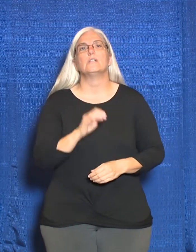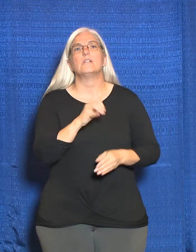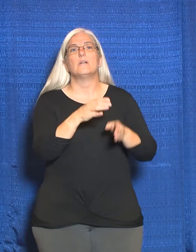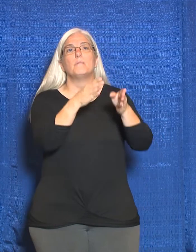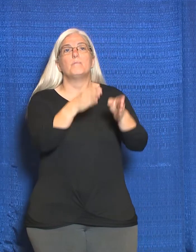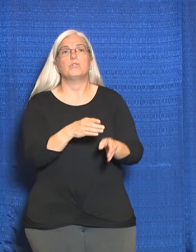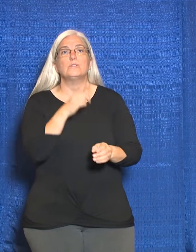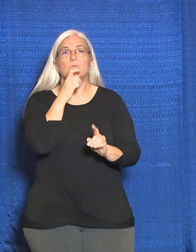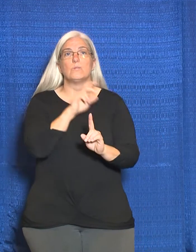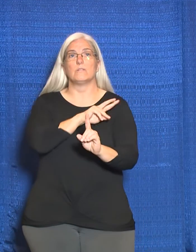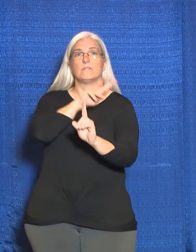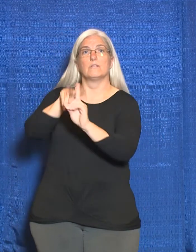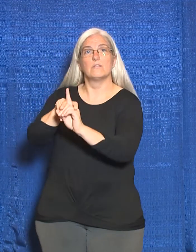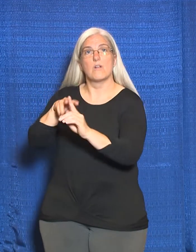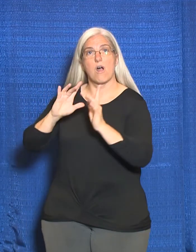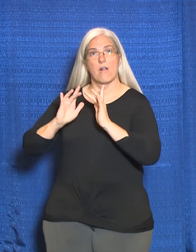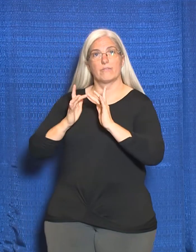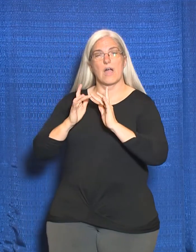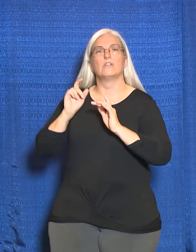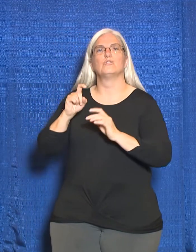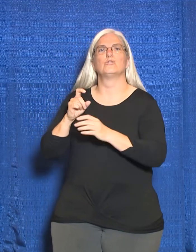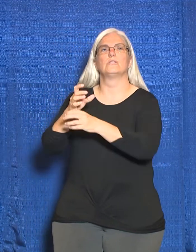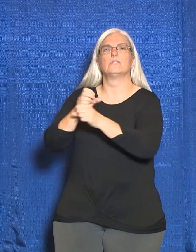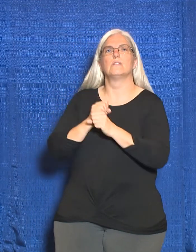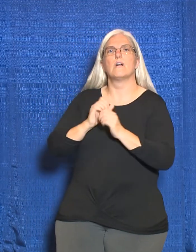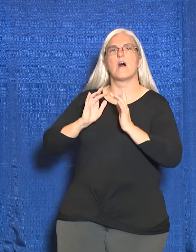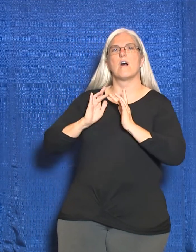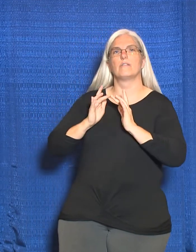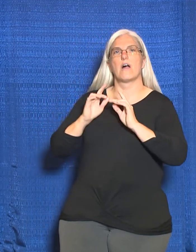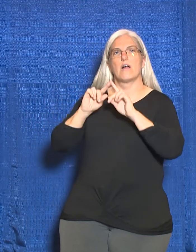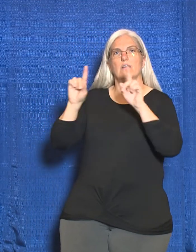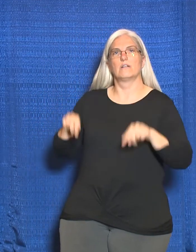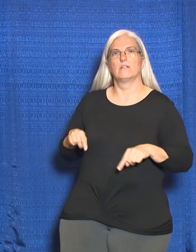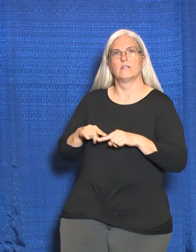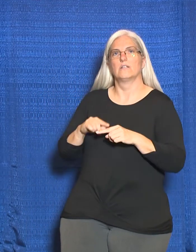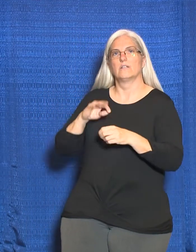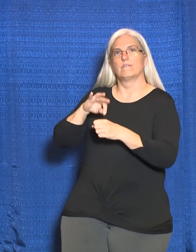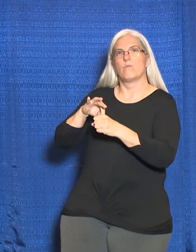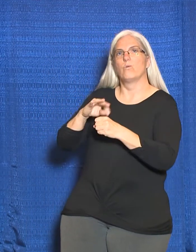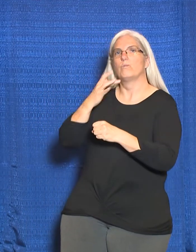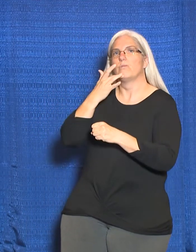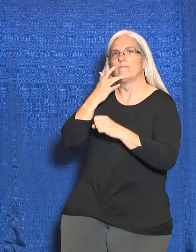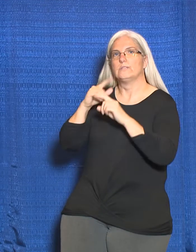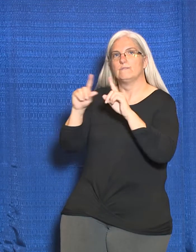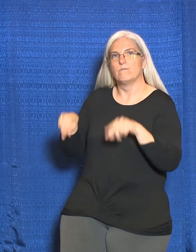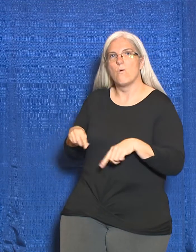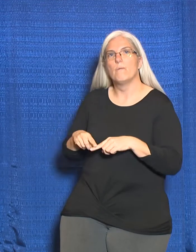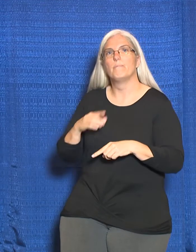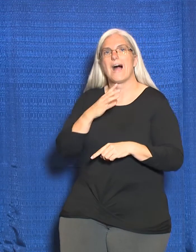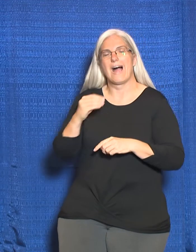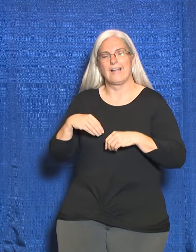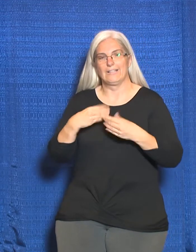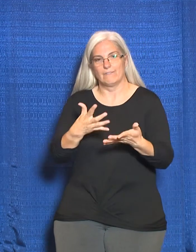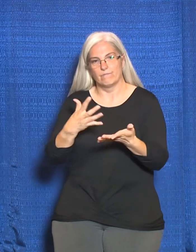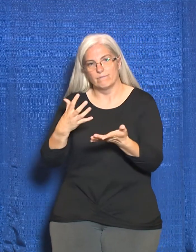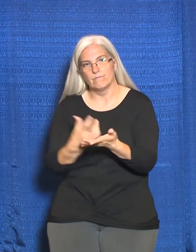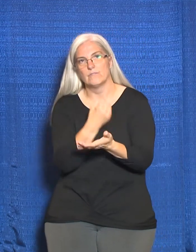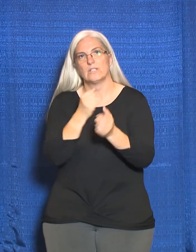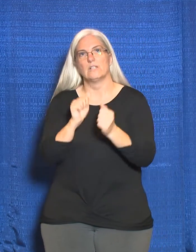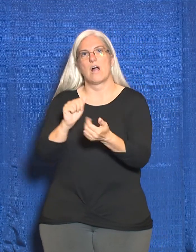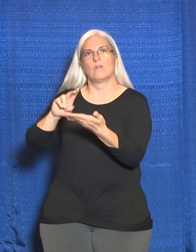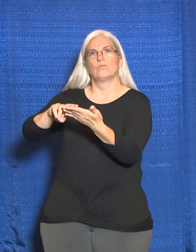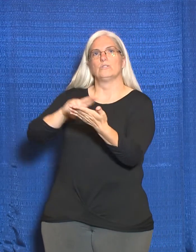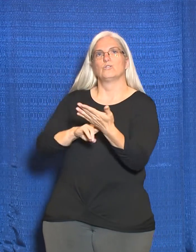Clients who apply online should receive an online VPF and be given the chance to register online.